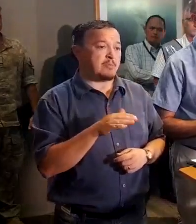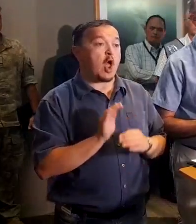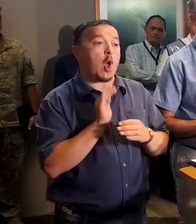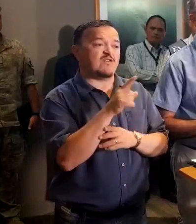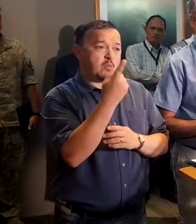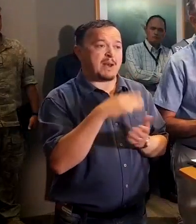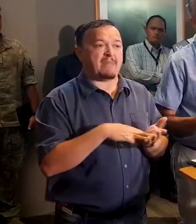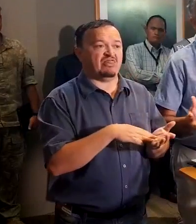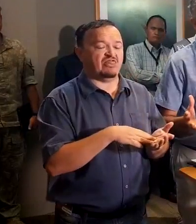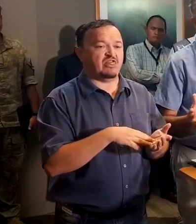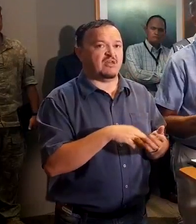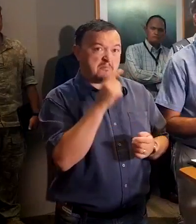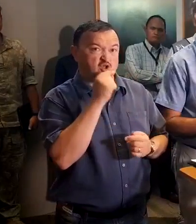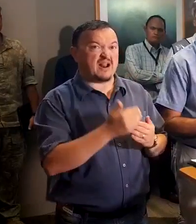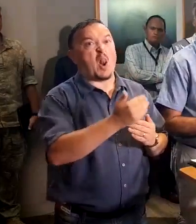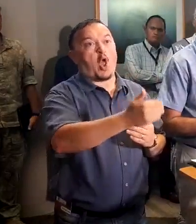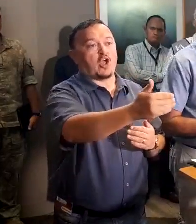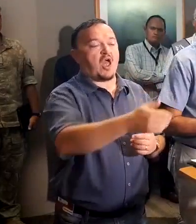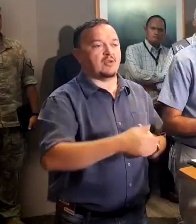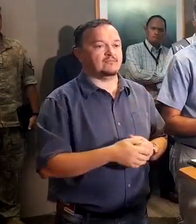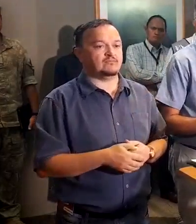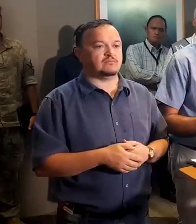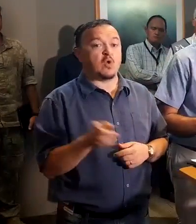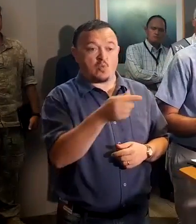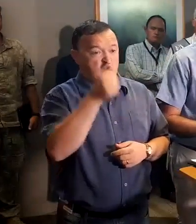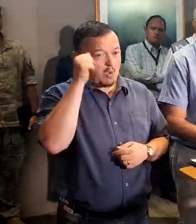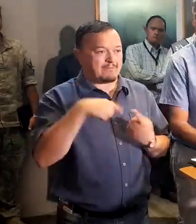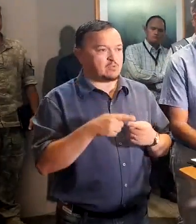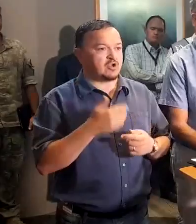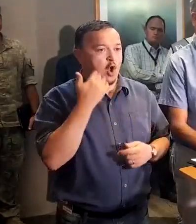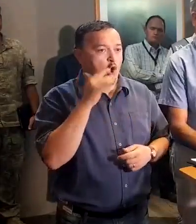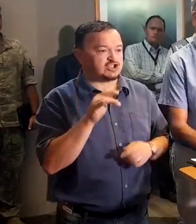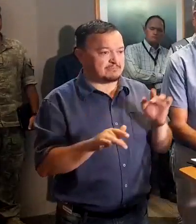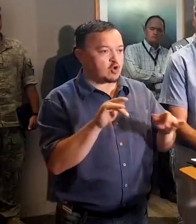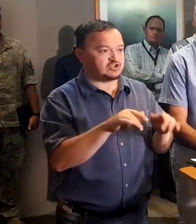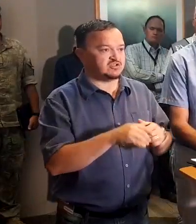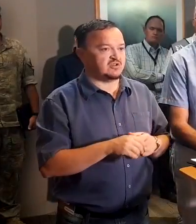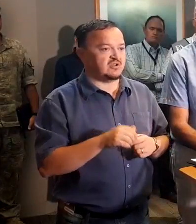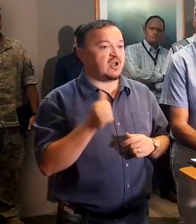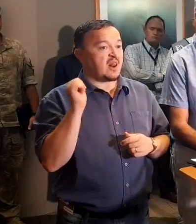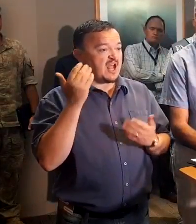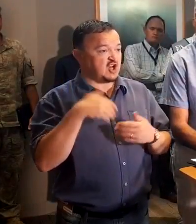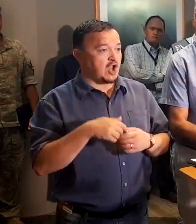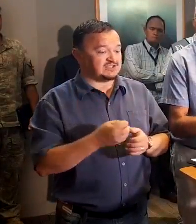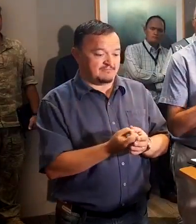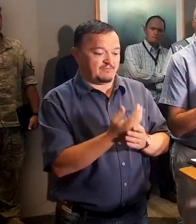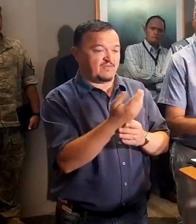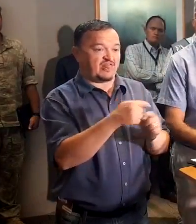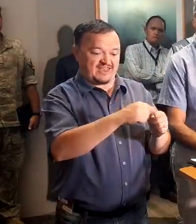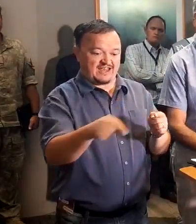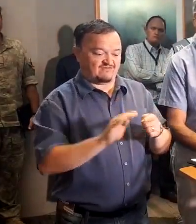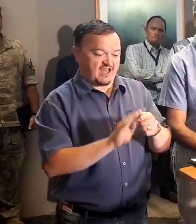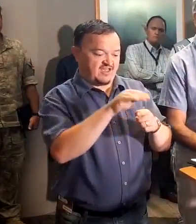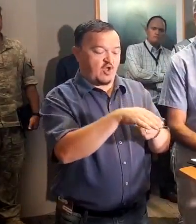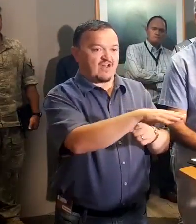longer. You've all heard about hotspots. We've heard about the flare-up just on the Eves Valley perimeter.